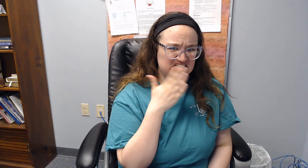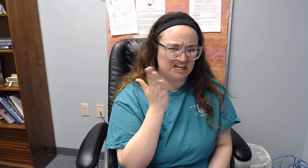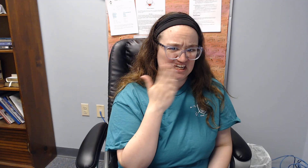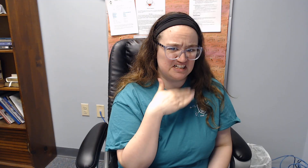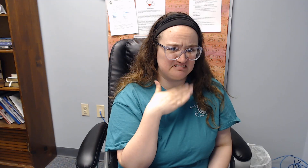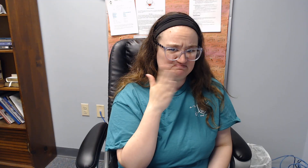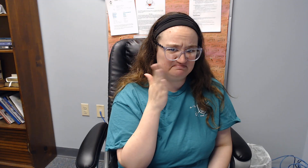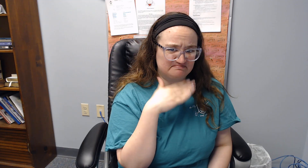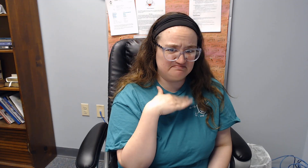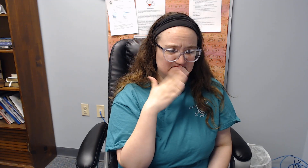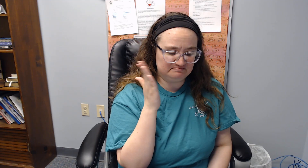Thank.